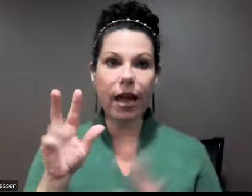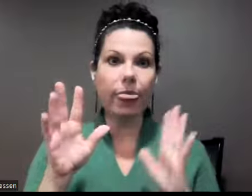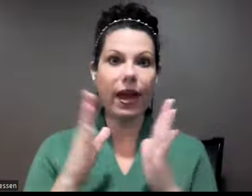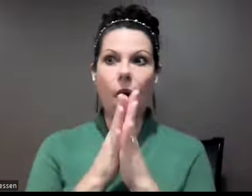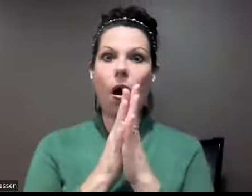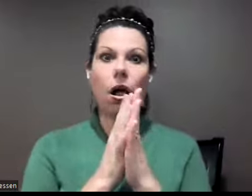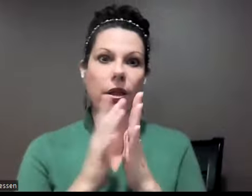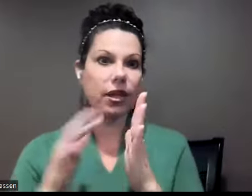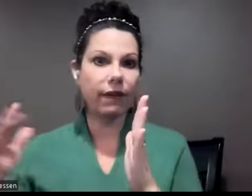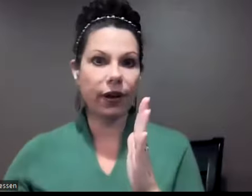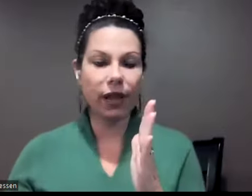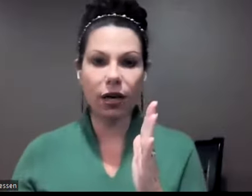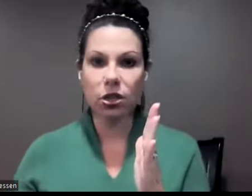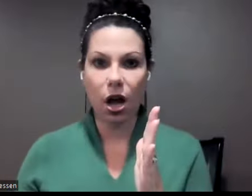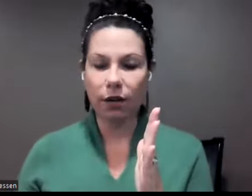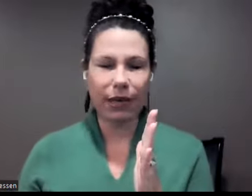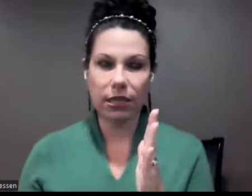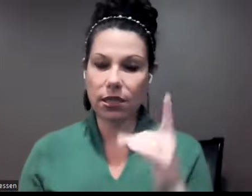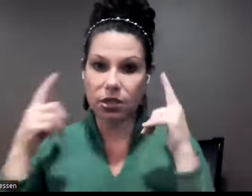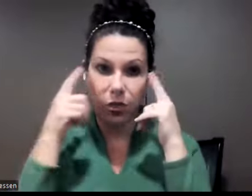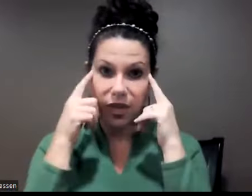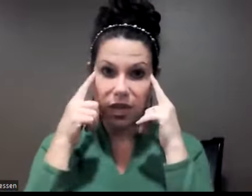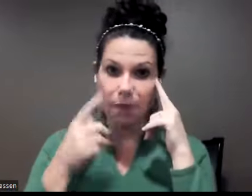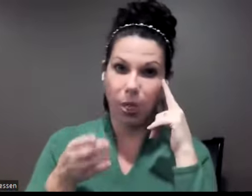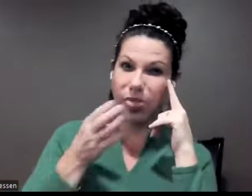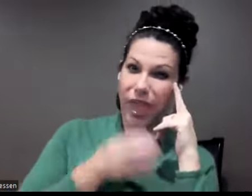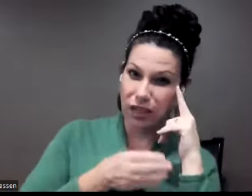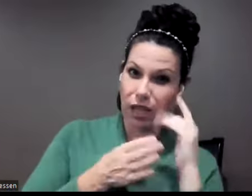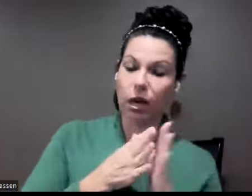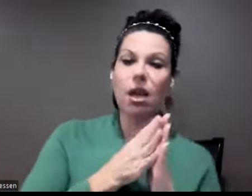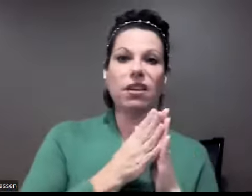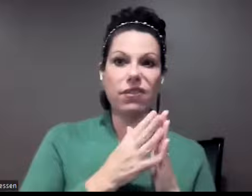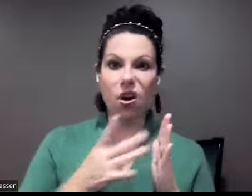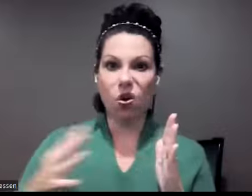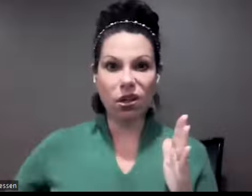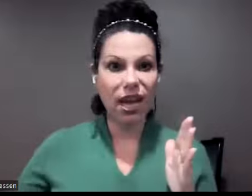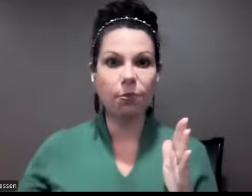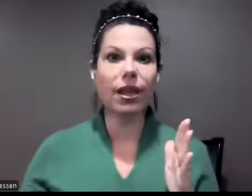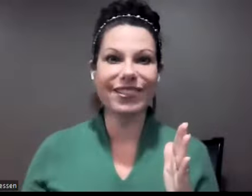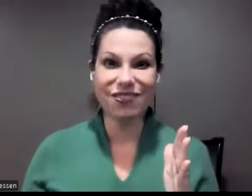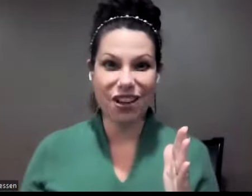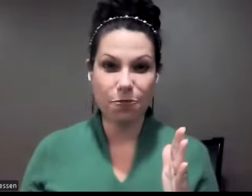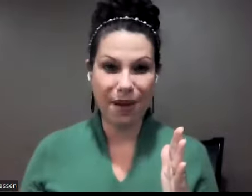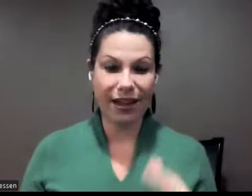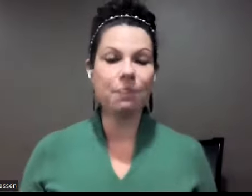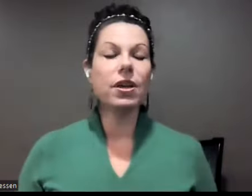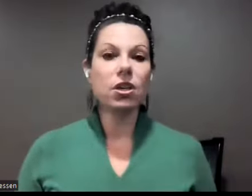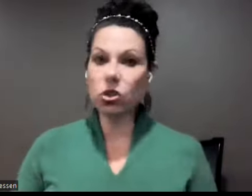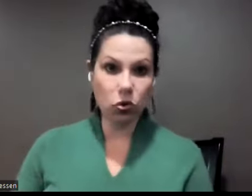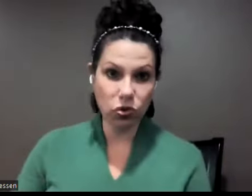and then all the other letters are gone because they're still thinking about that letter, even though 10 more letters have gone by. So don't do